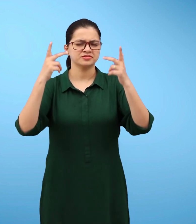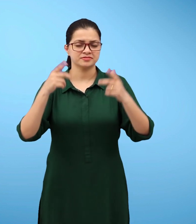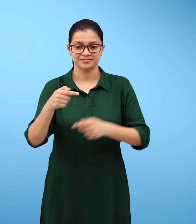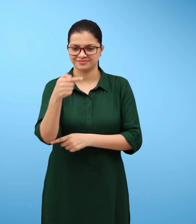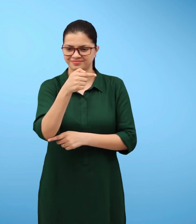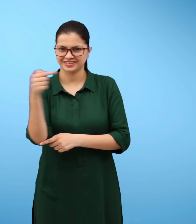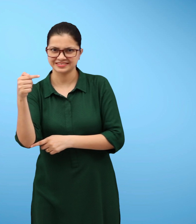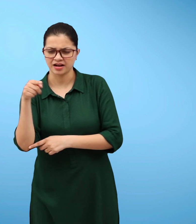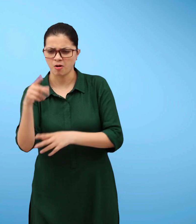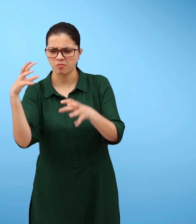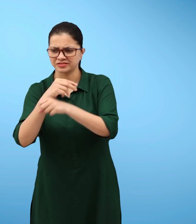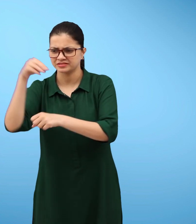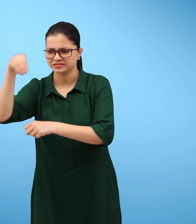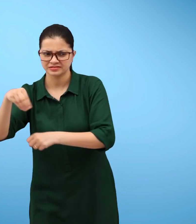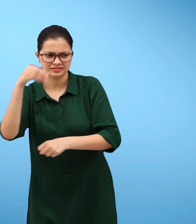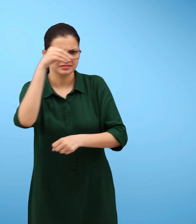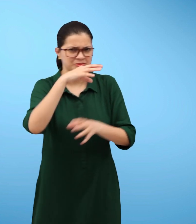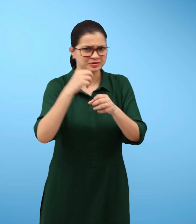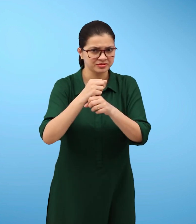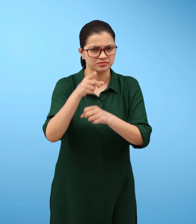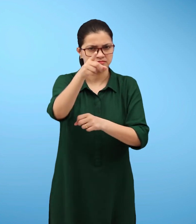Two. Fill in the blanks.